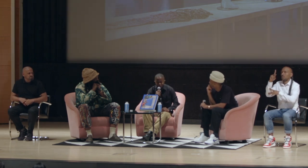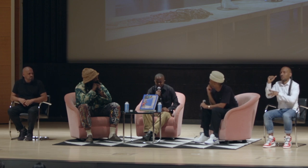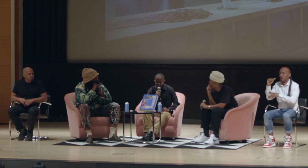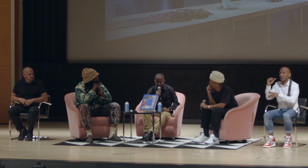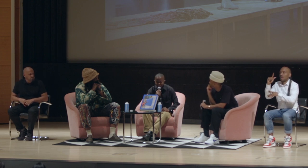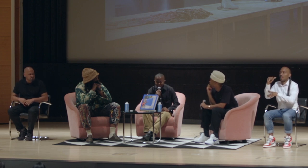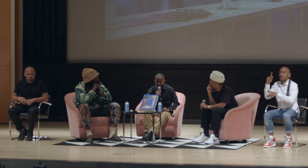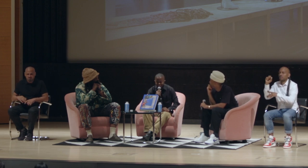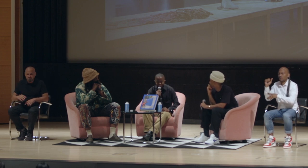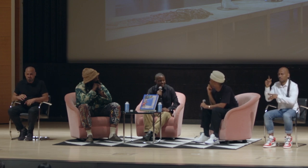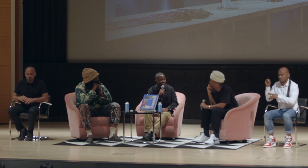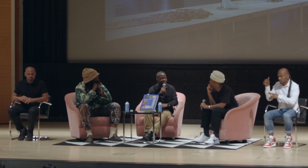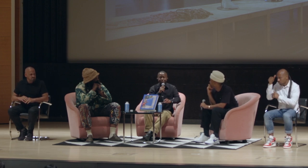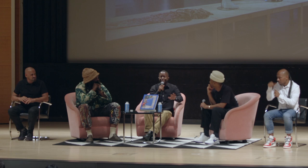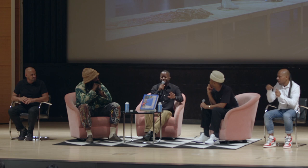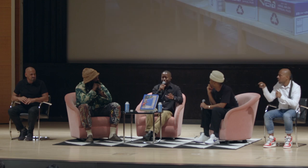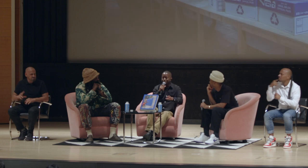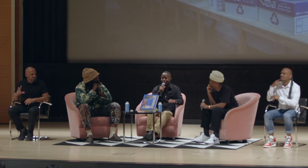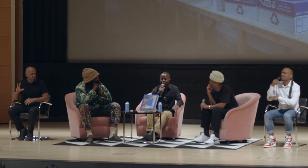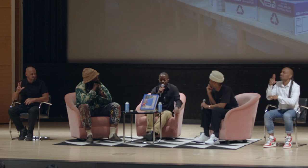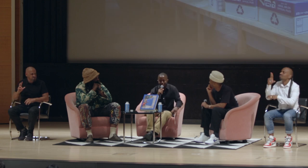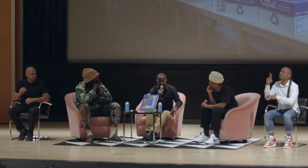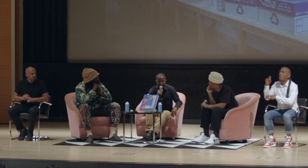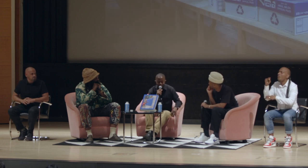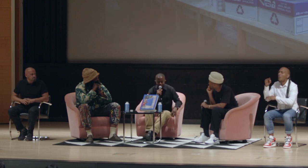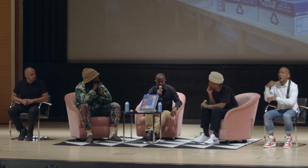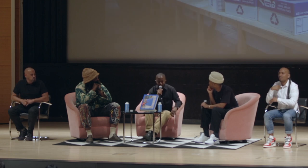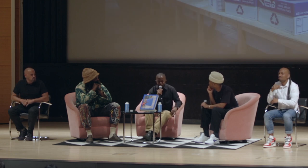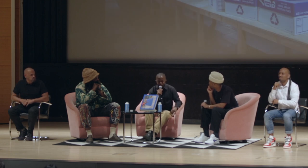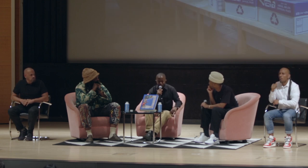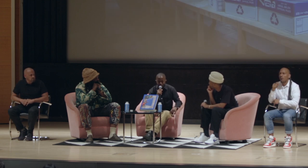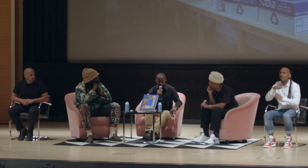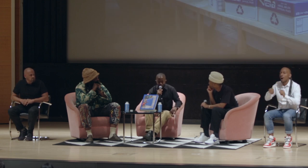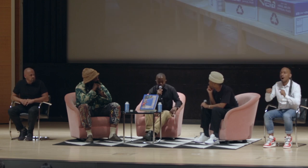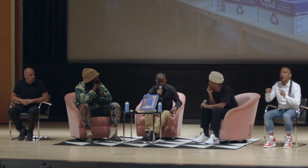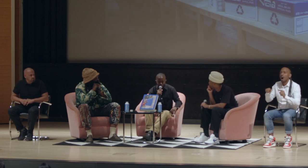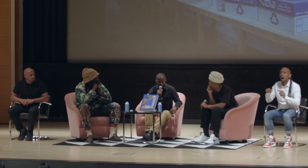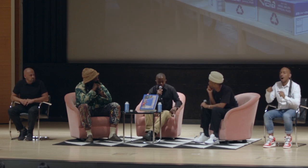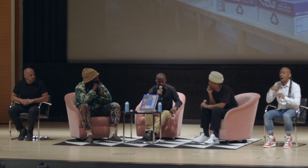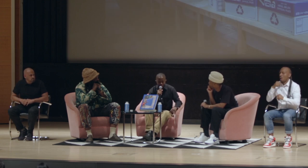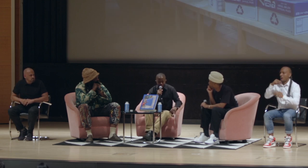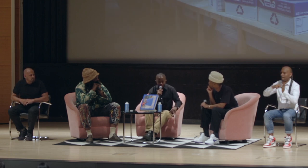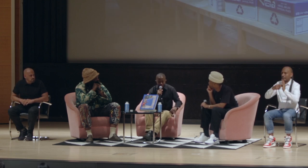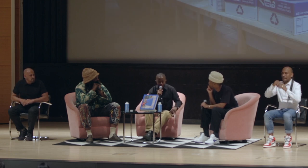No, and I don't mean no in a bad way, because for,